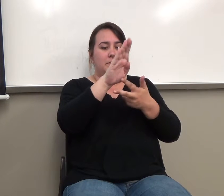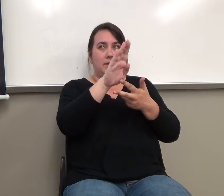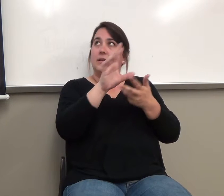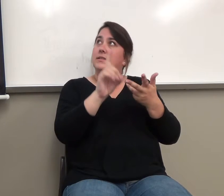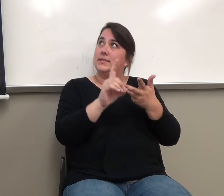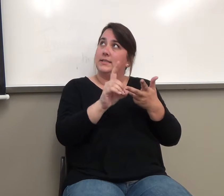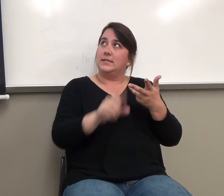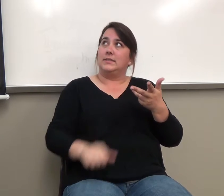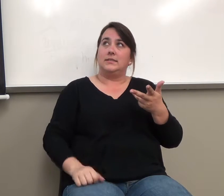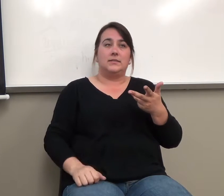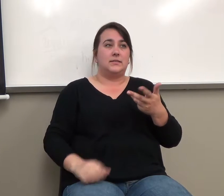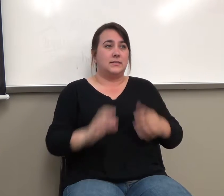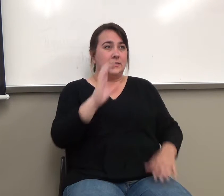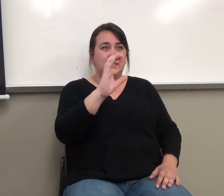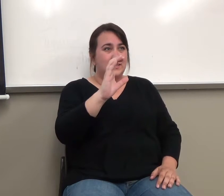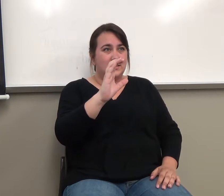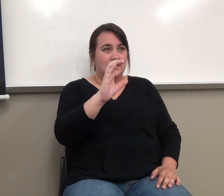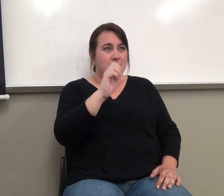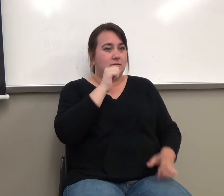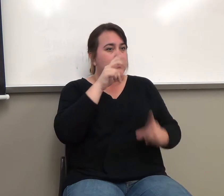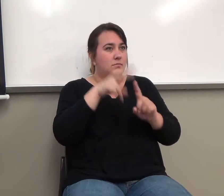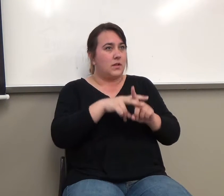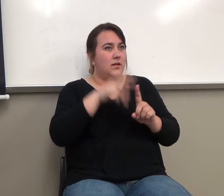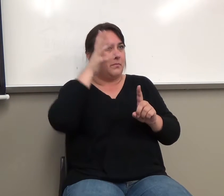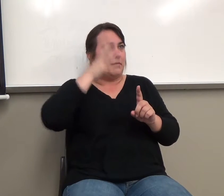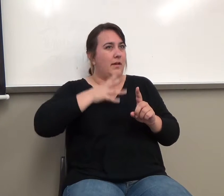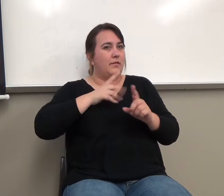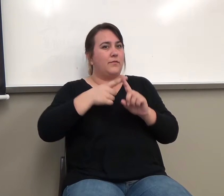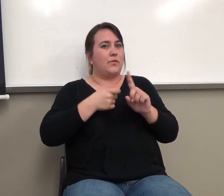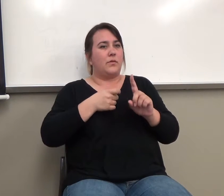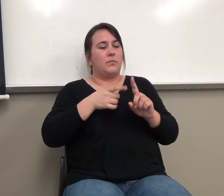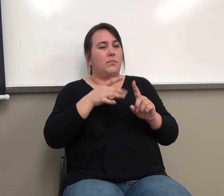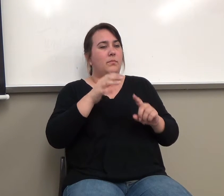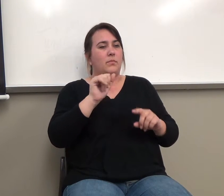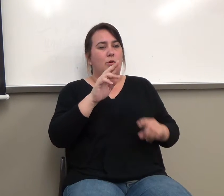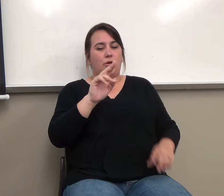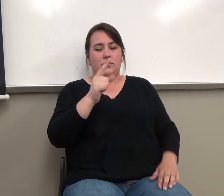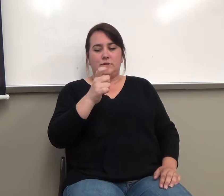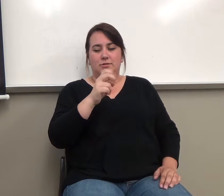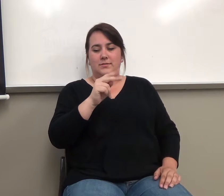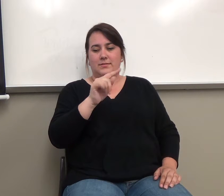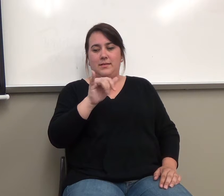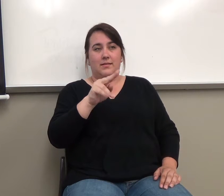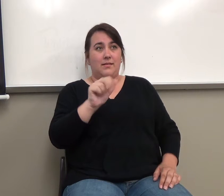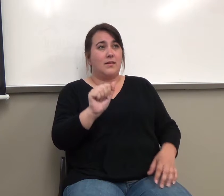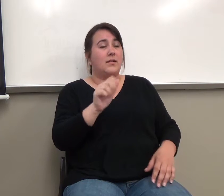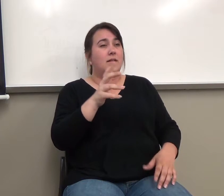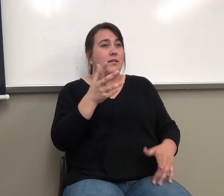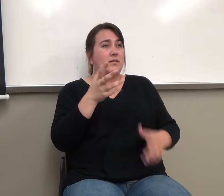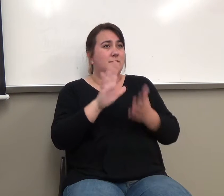thesis statement to this? Yeah, because this is true, but it